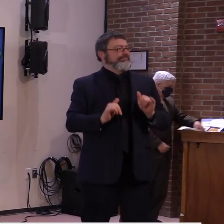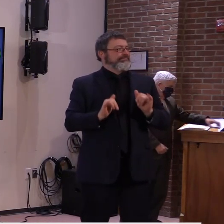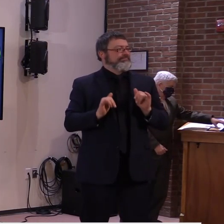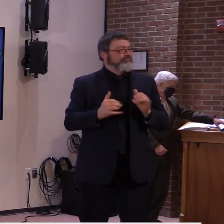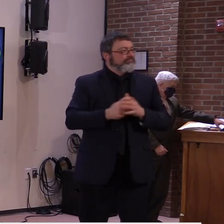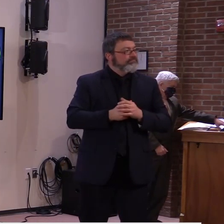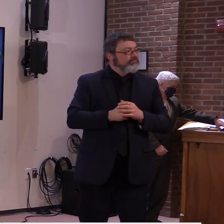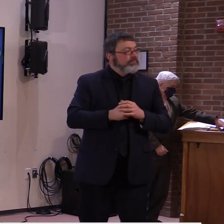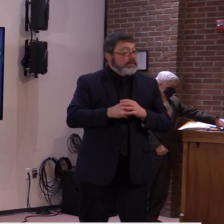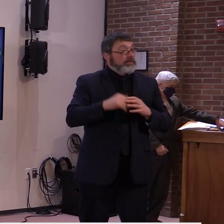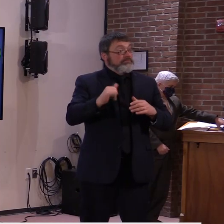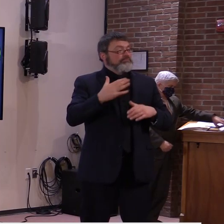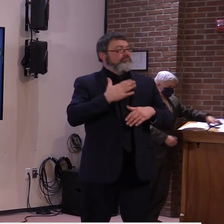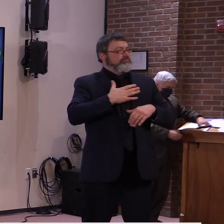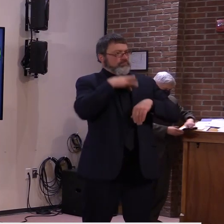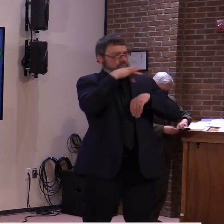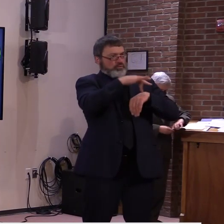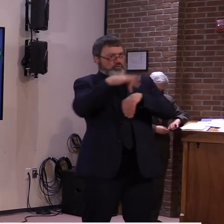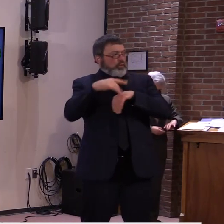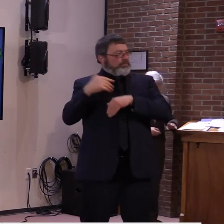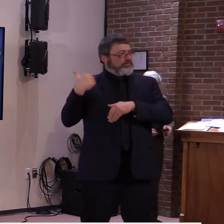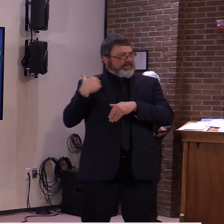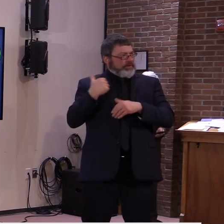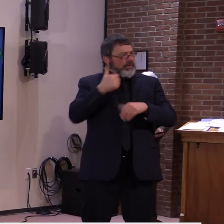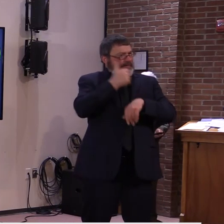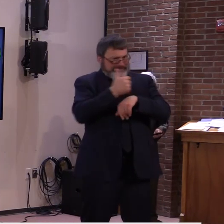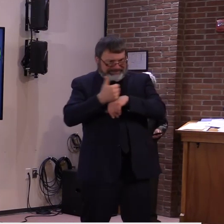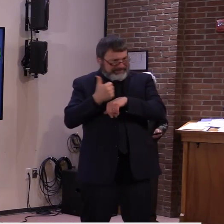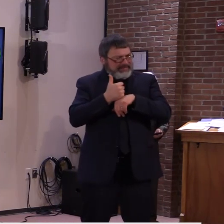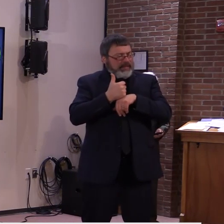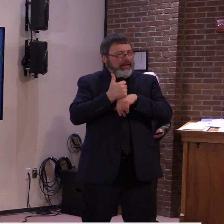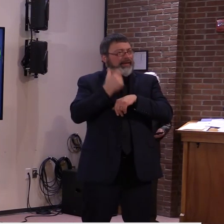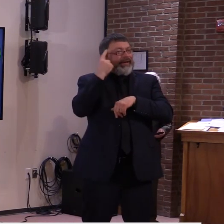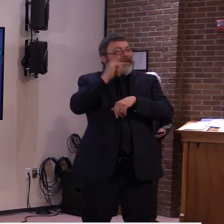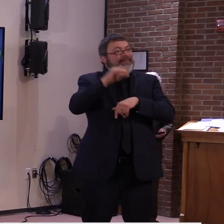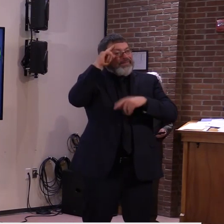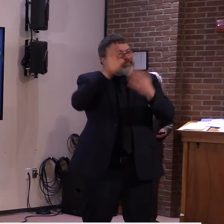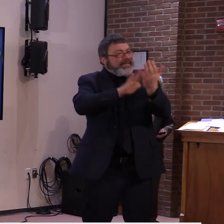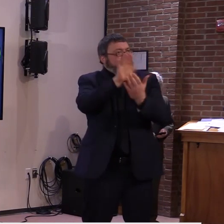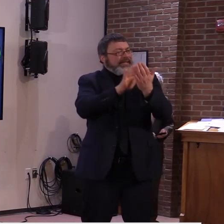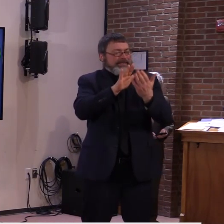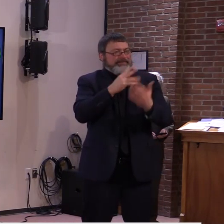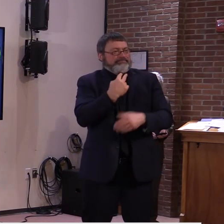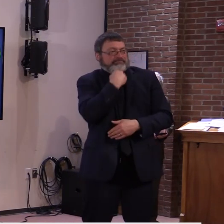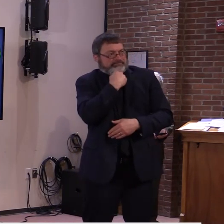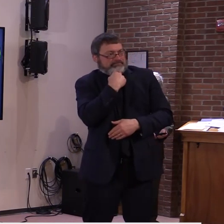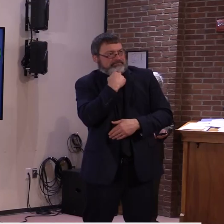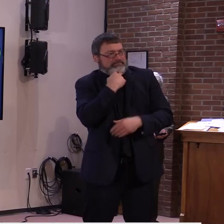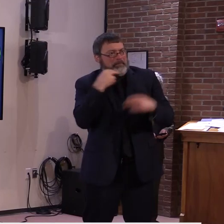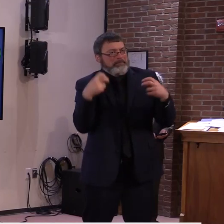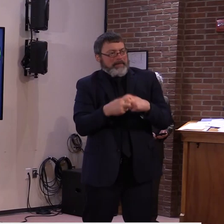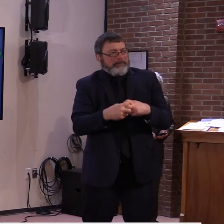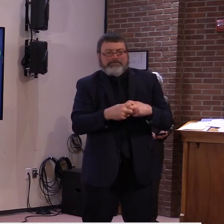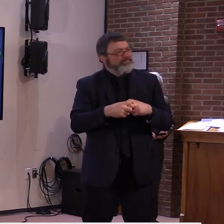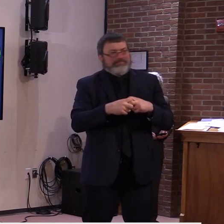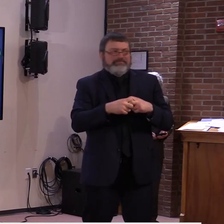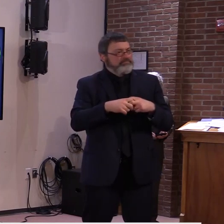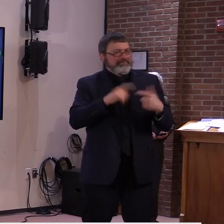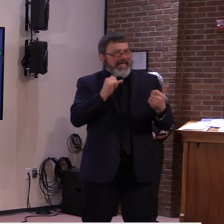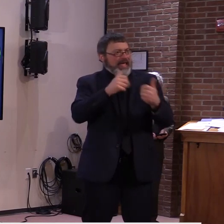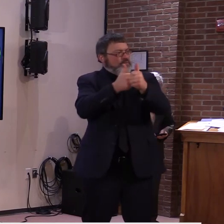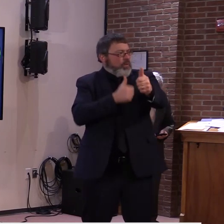in terms of the larger societal and economic pressures that many families are feeling right now. We will also need to attend to the needs of teachers